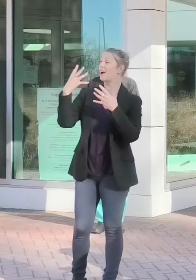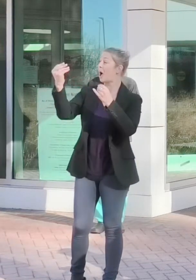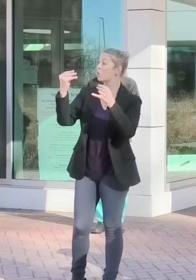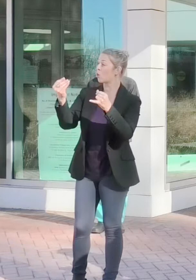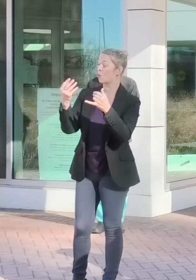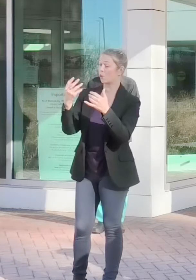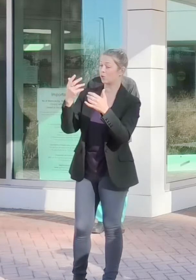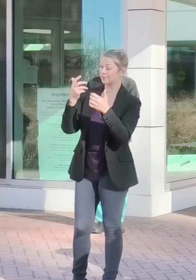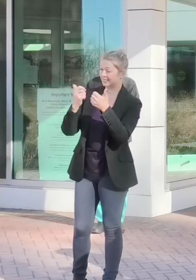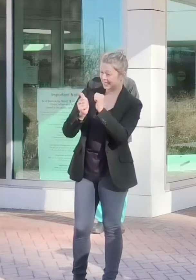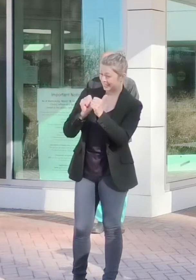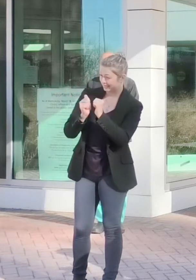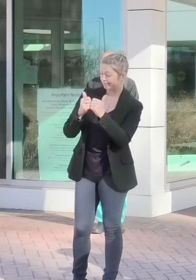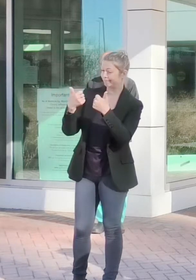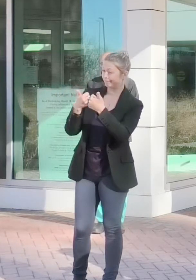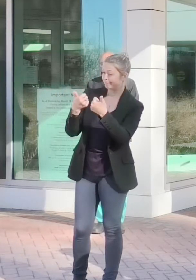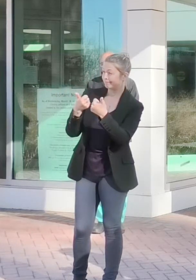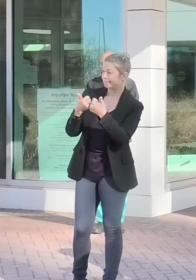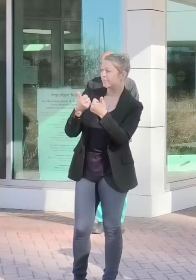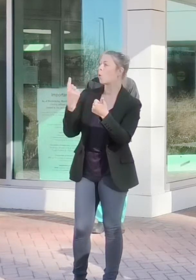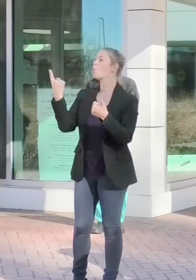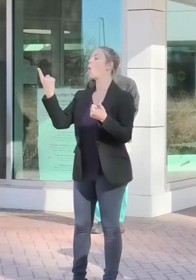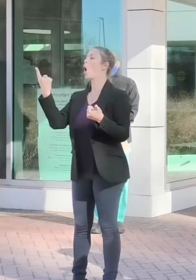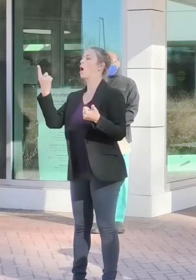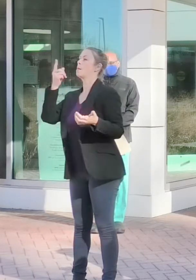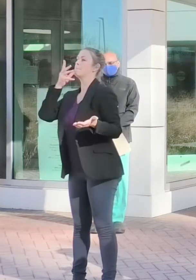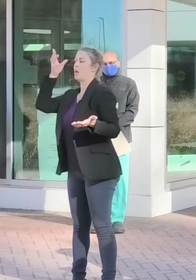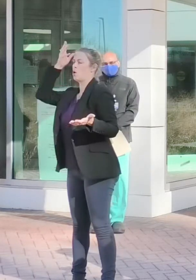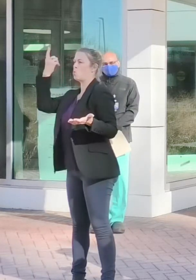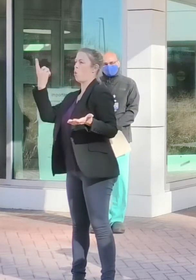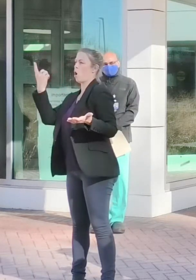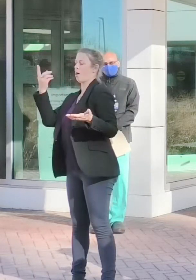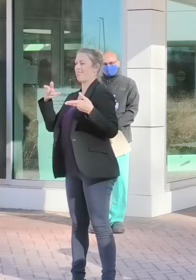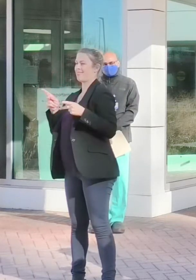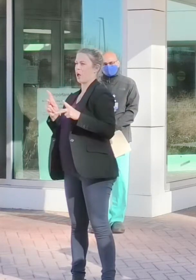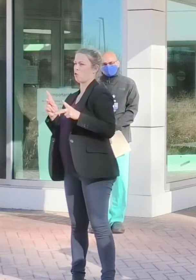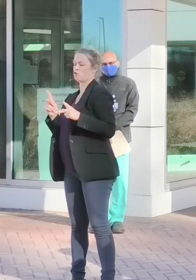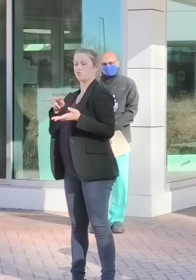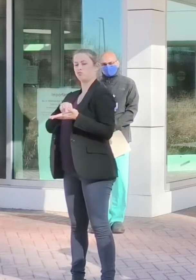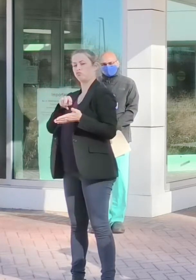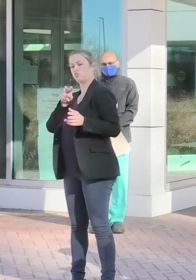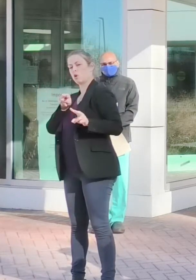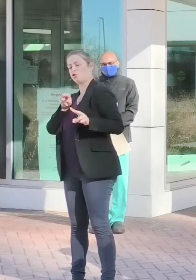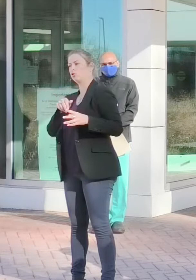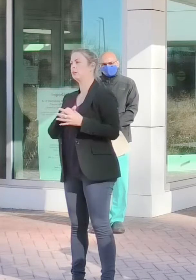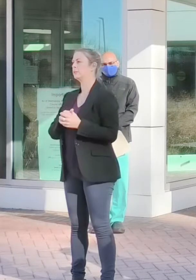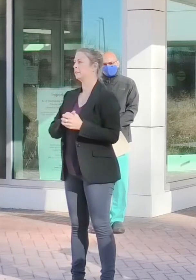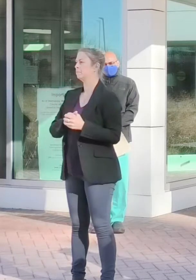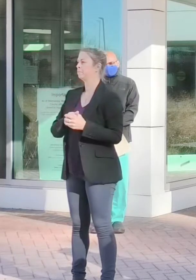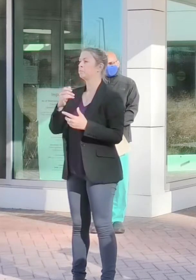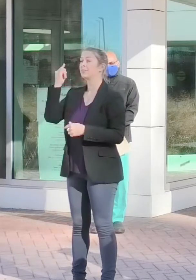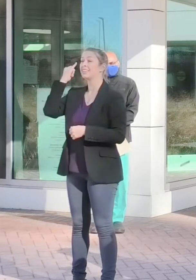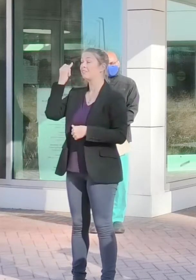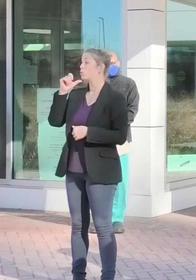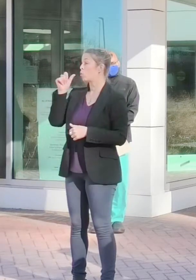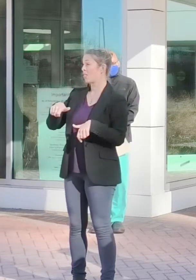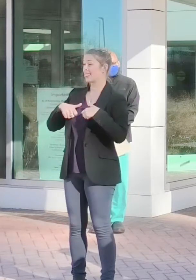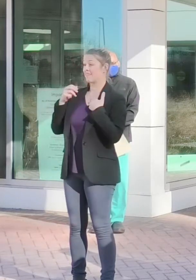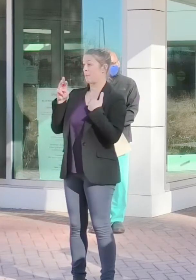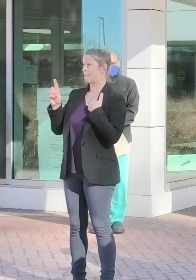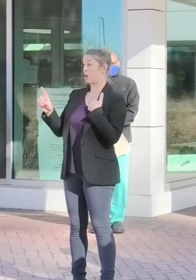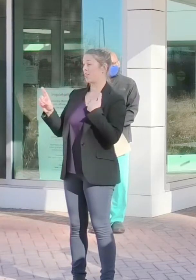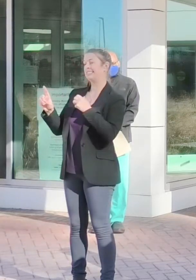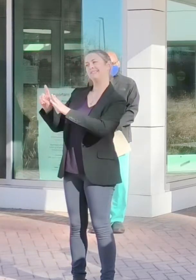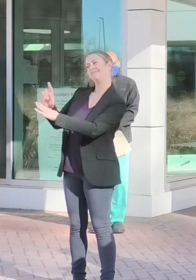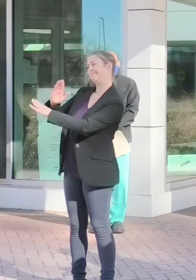leagues, and tournaments. We are not allowing out-of-state teams or individuals who do not live in Maryland to participate in